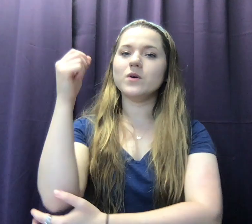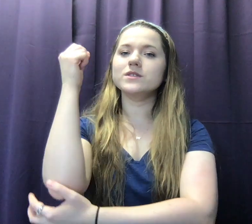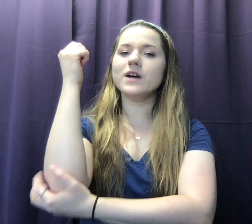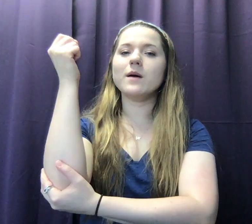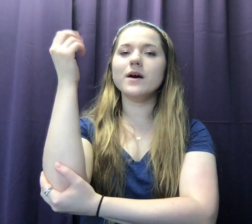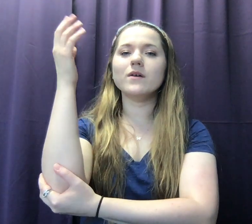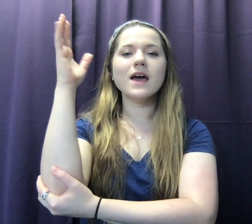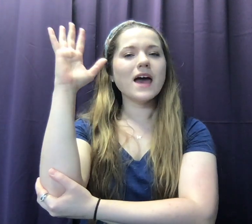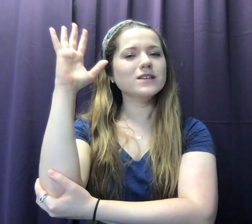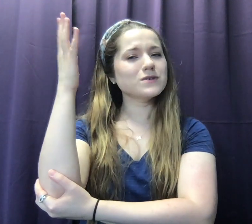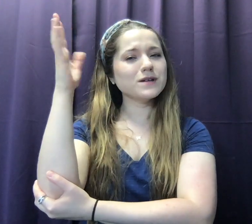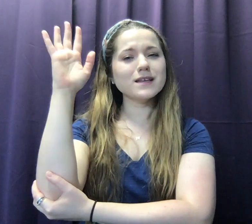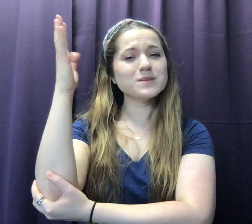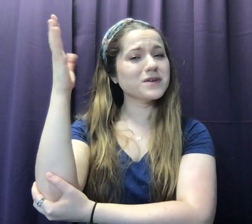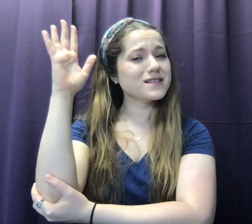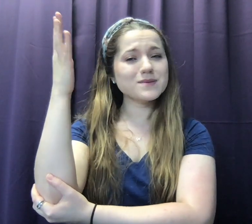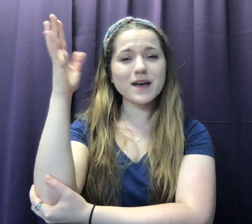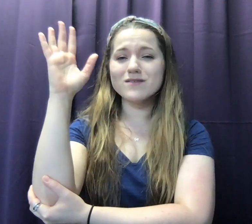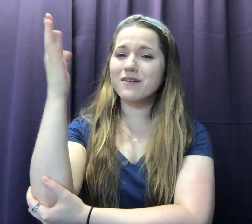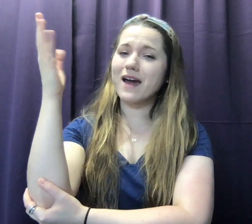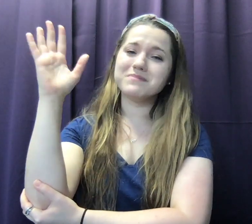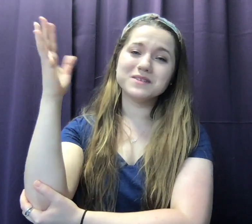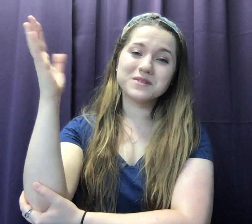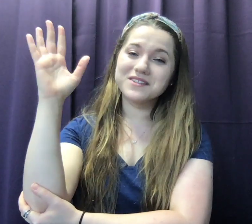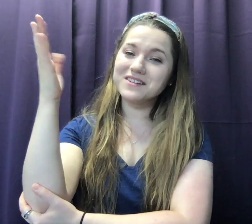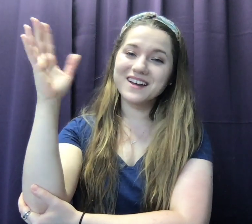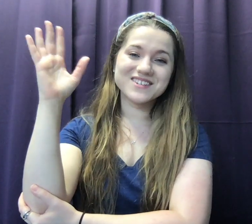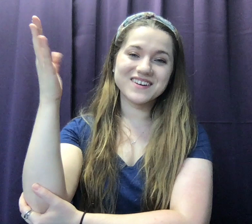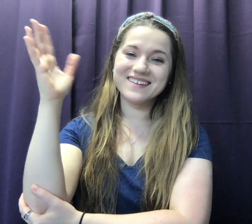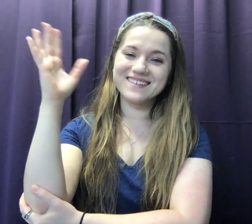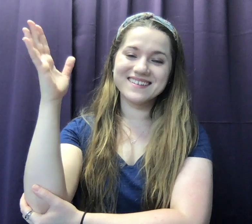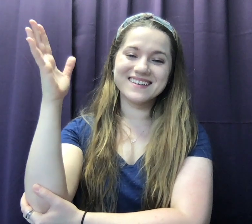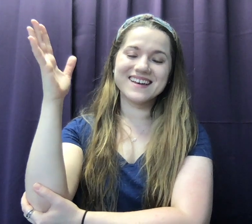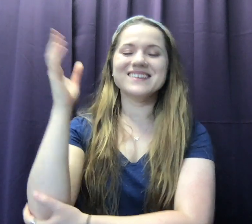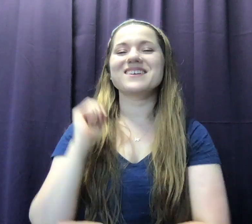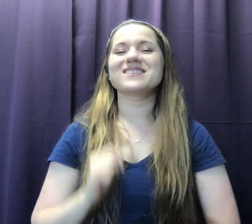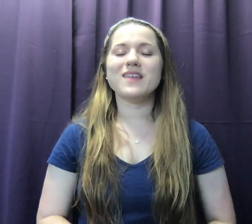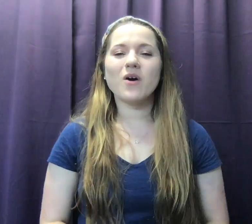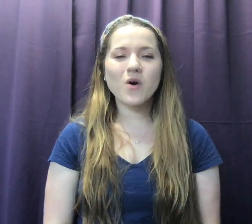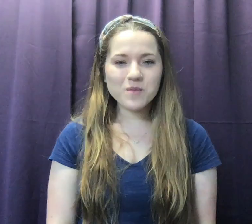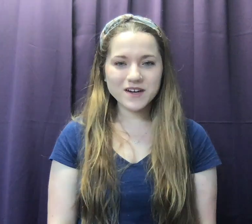your elbow and do sort of like this princess wave. Okay, it's supposed to look like a tree. So let's do that whole part